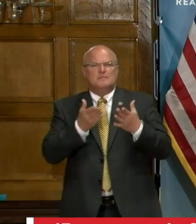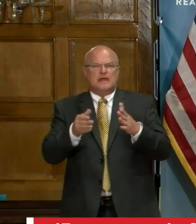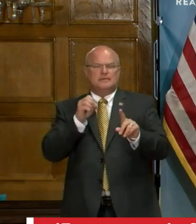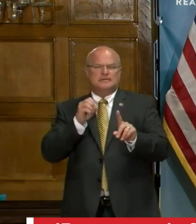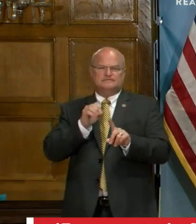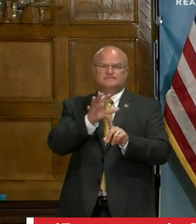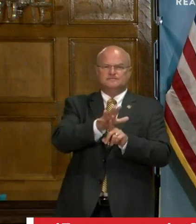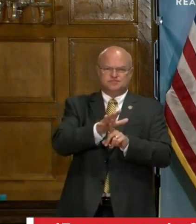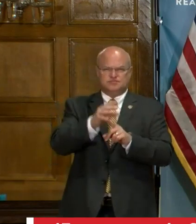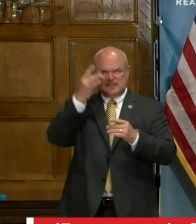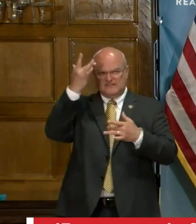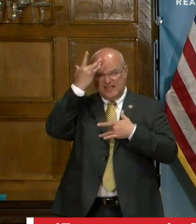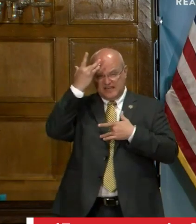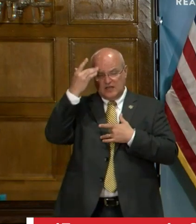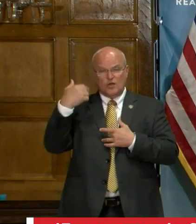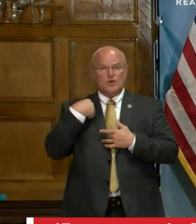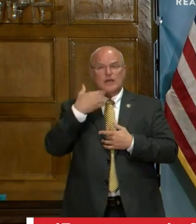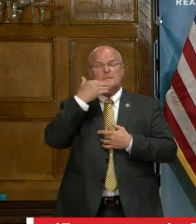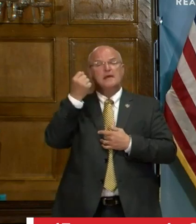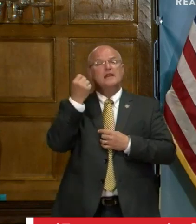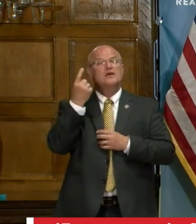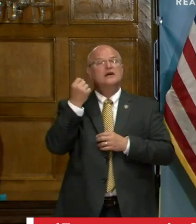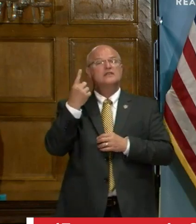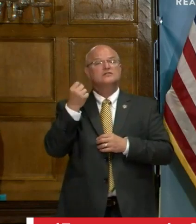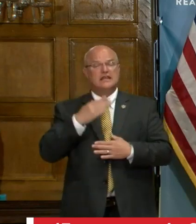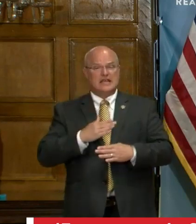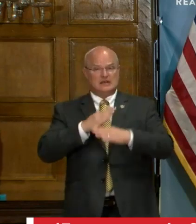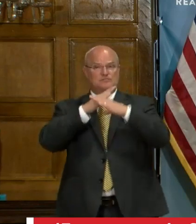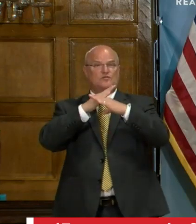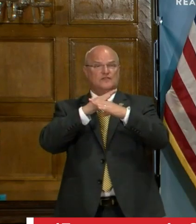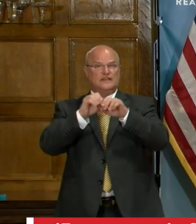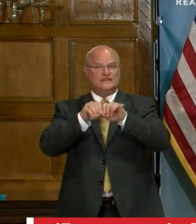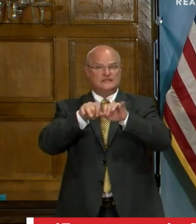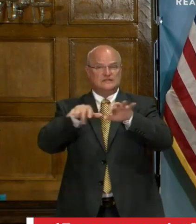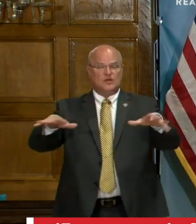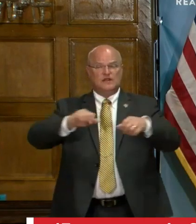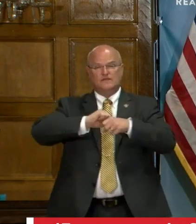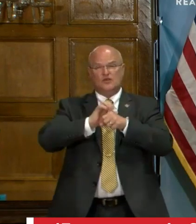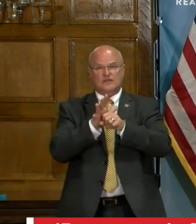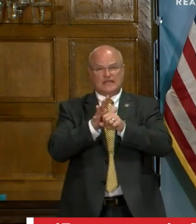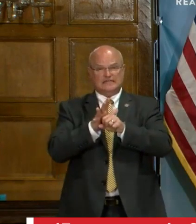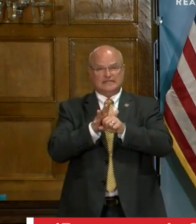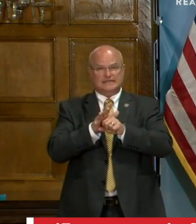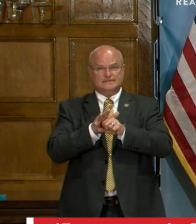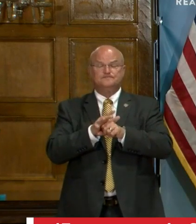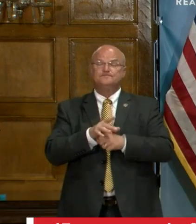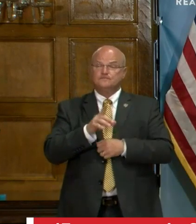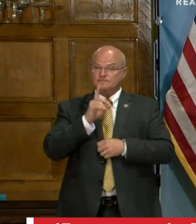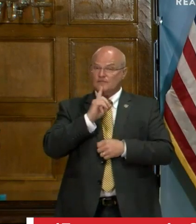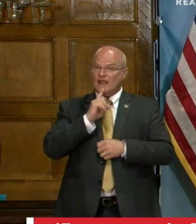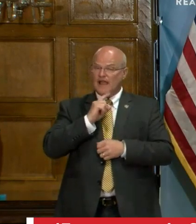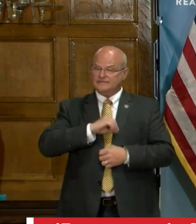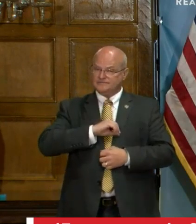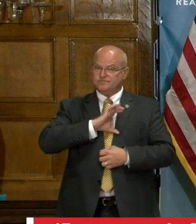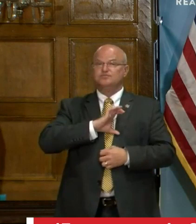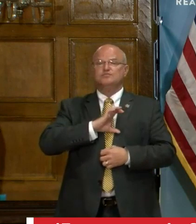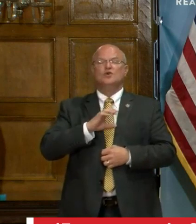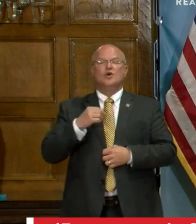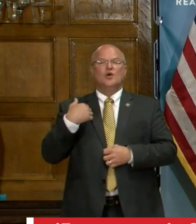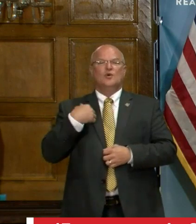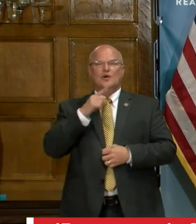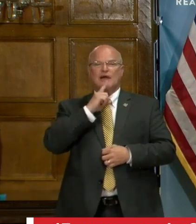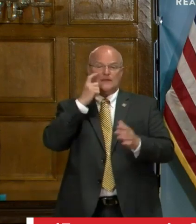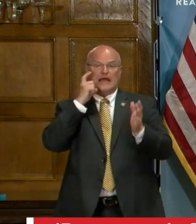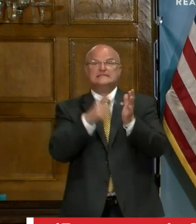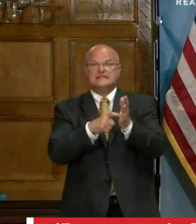getting infected, so we can better understand and prevent the spread of COVID-19. I'm actually encouraged that we're